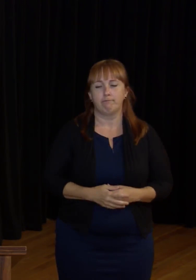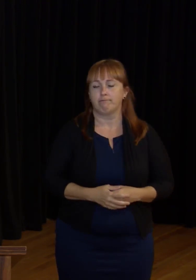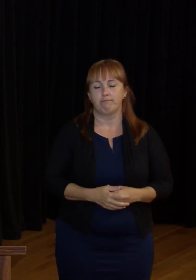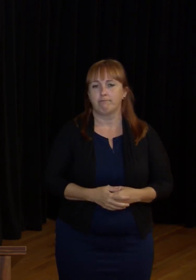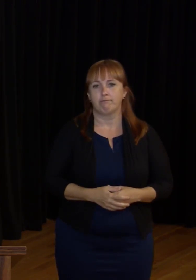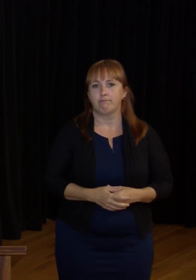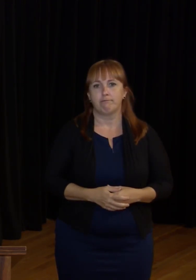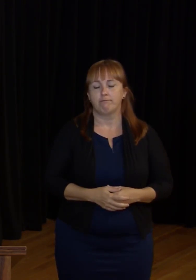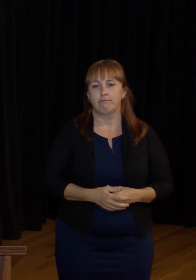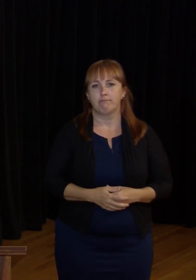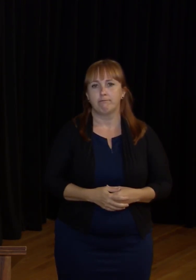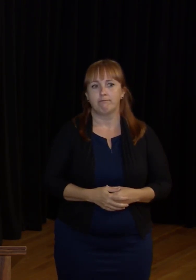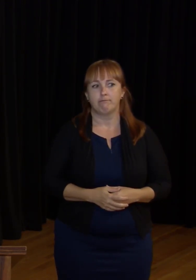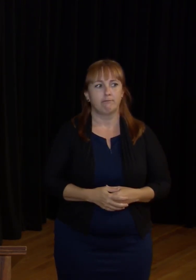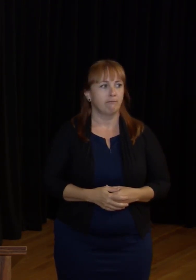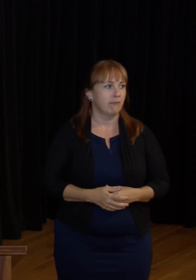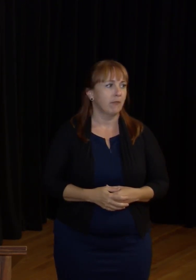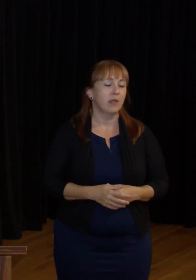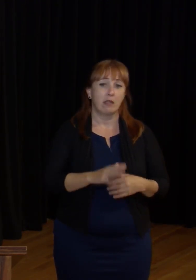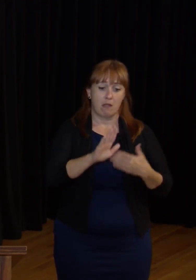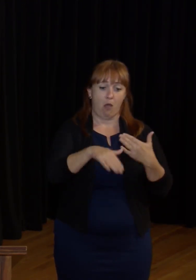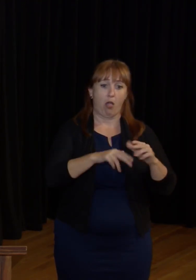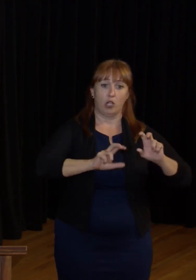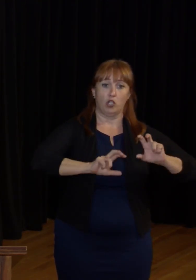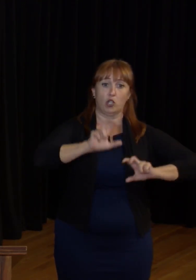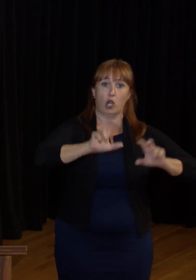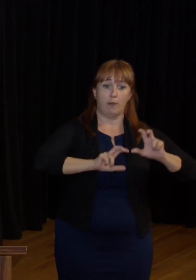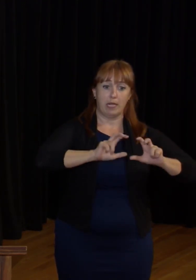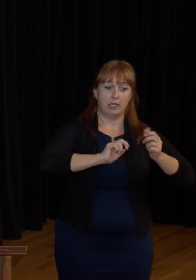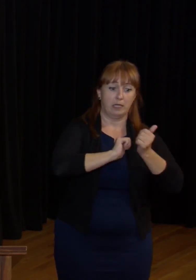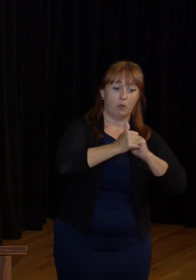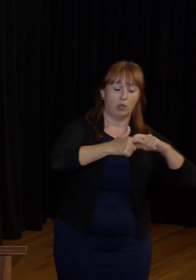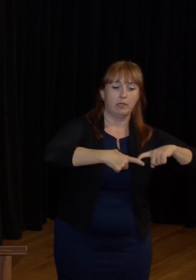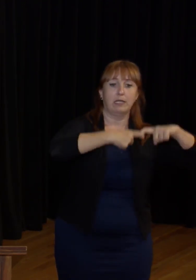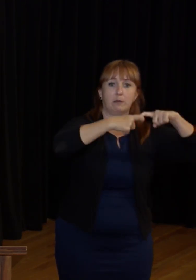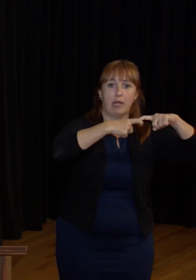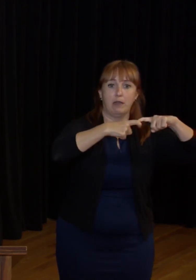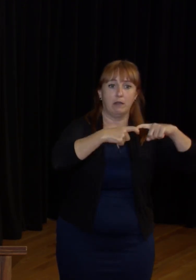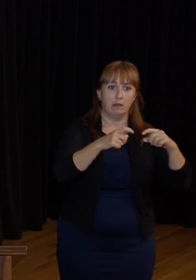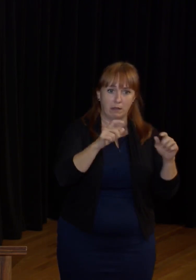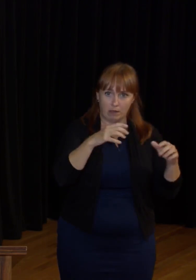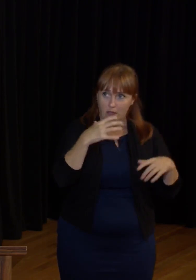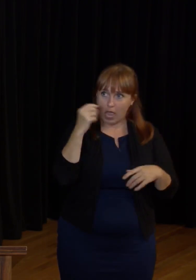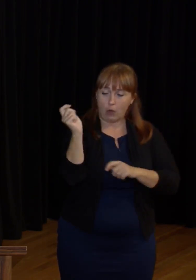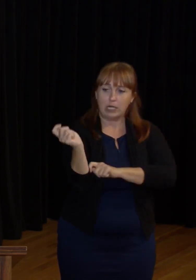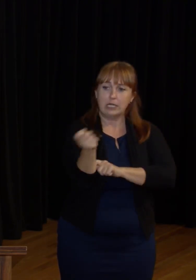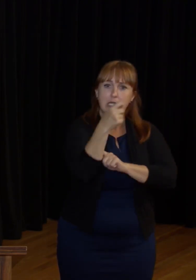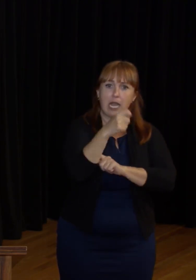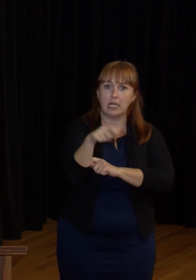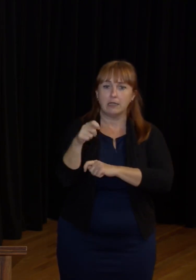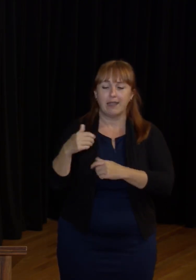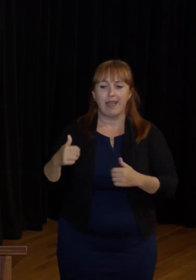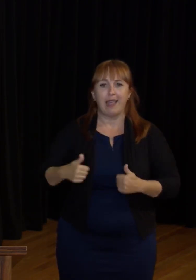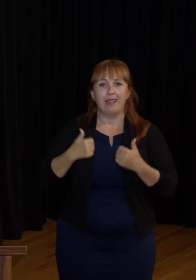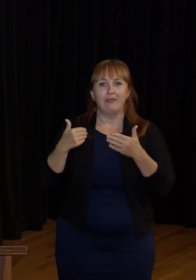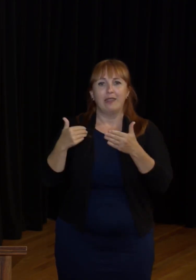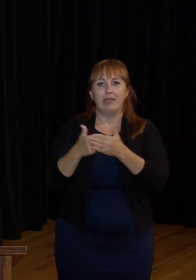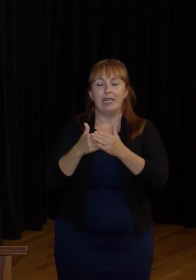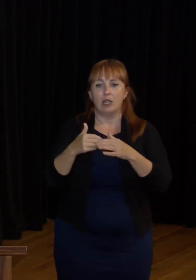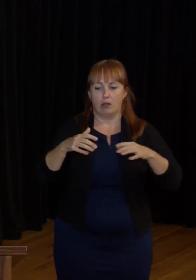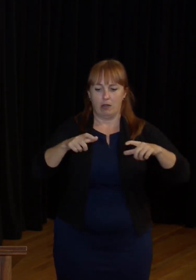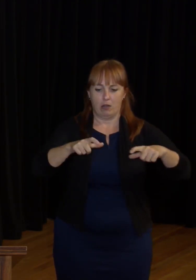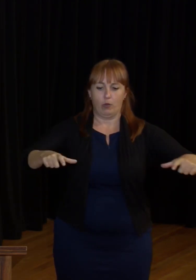You know, we have suspended all tournaments. To the best of my knowledge, you can go out and play tennis. I live right near three tennis courts.